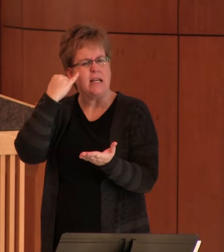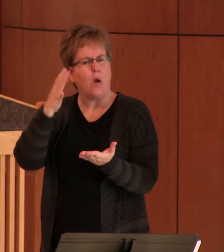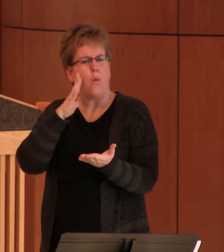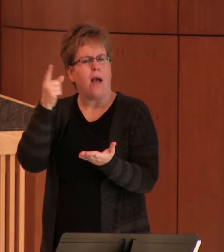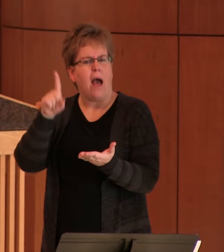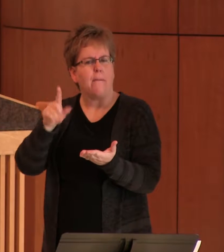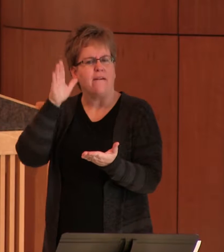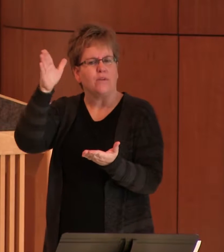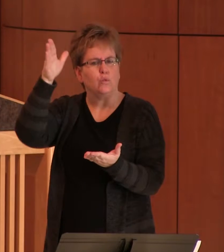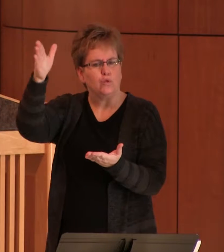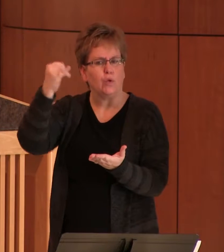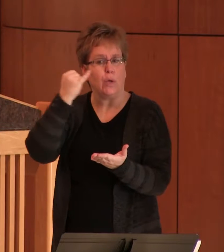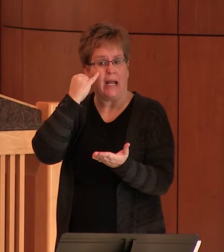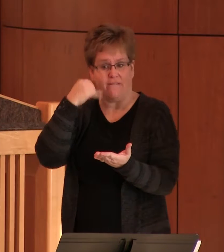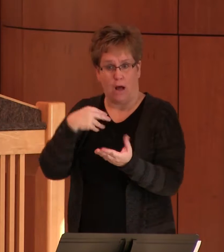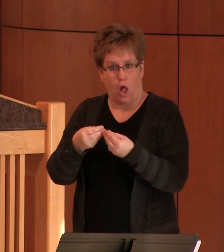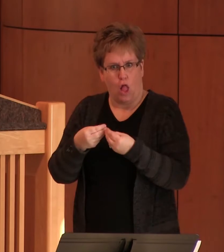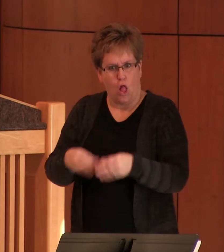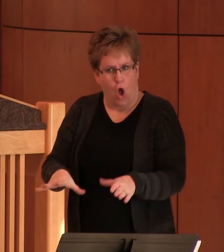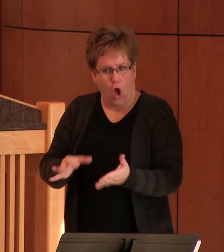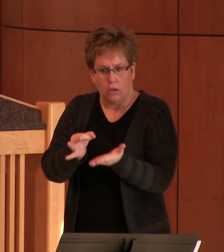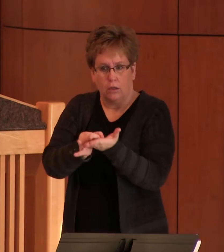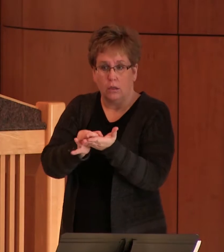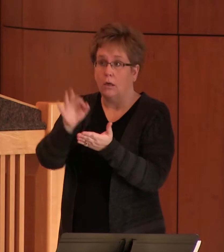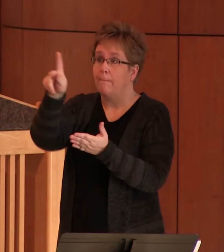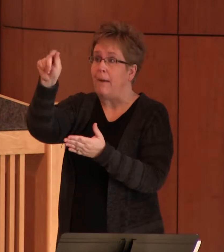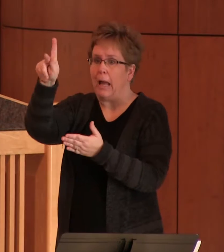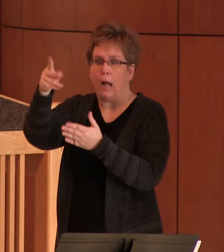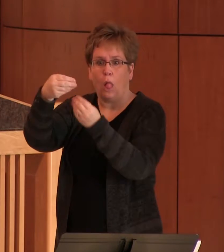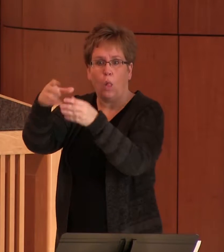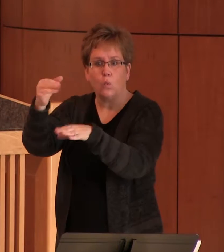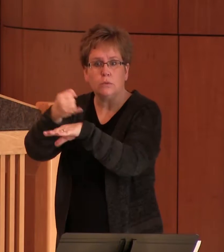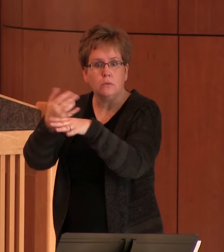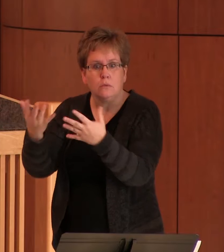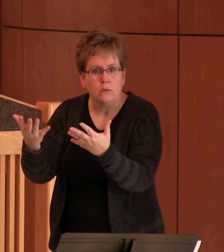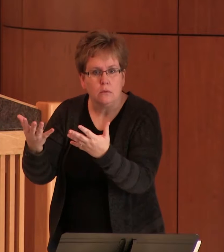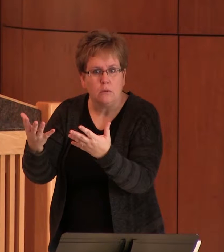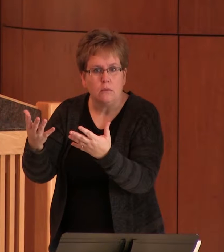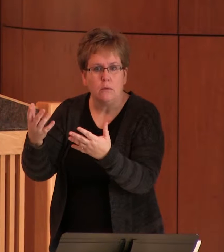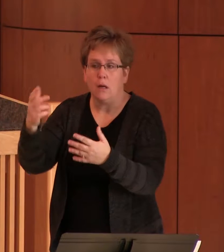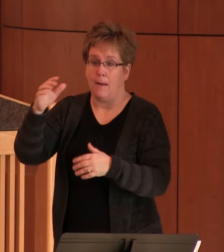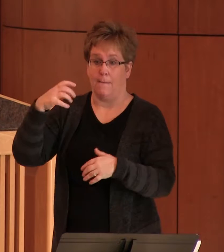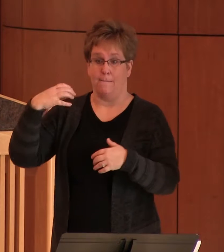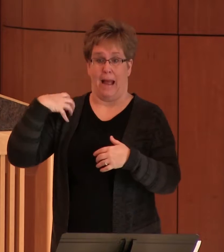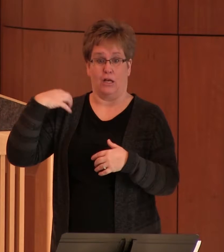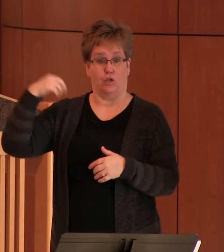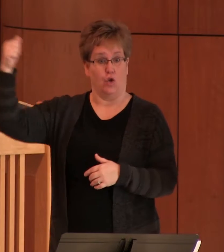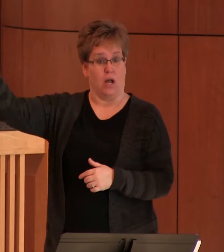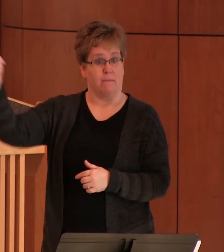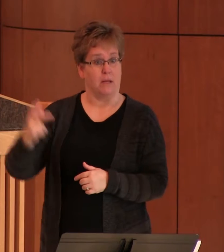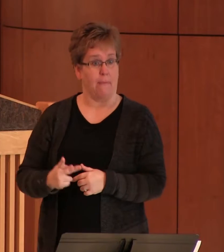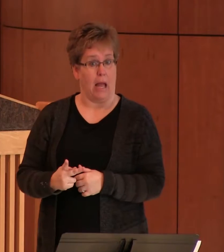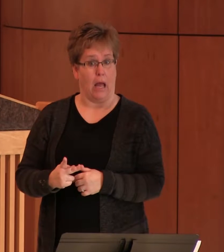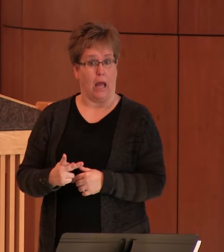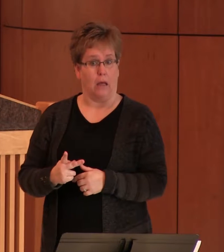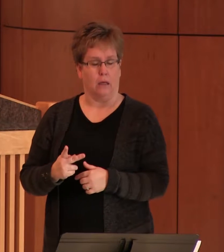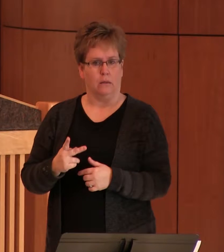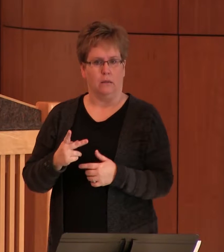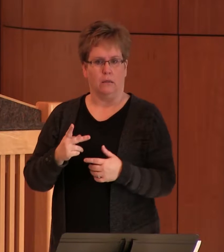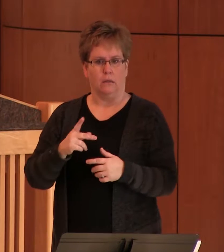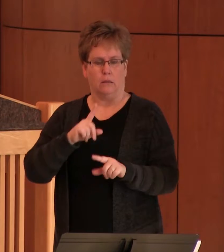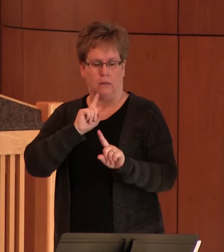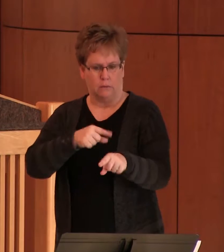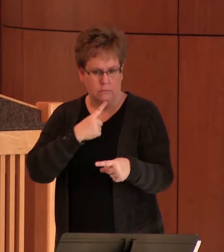to happen if he were to have lost it all. And that the answer that he'll get when his master returns isn't going to